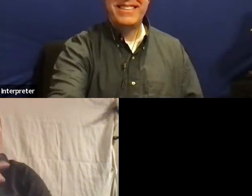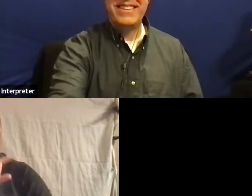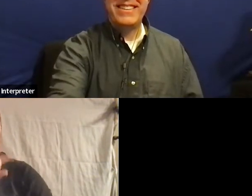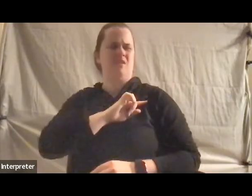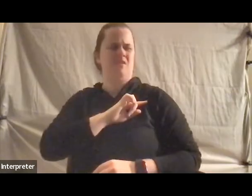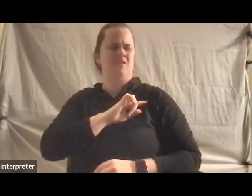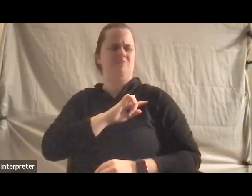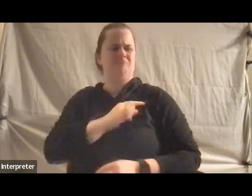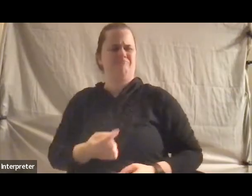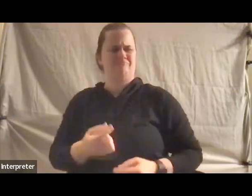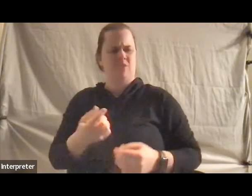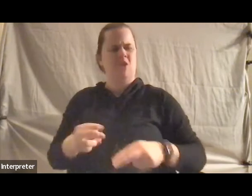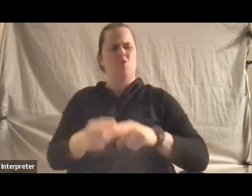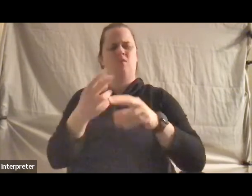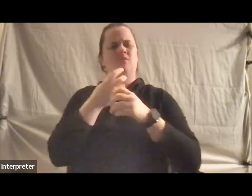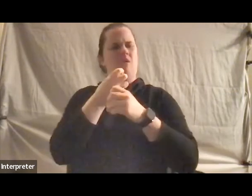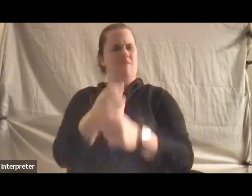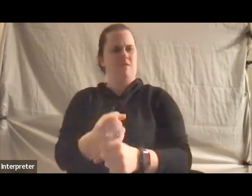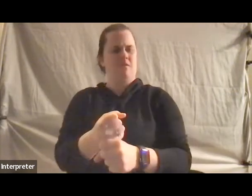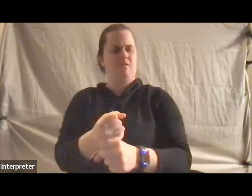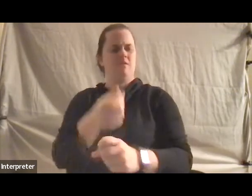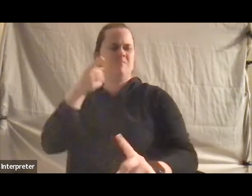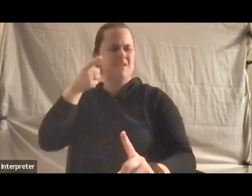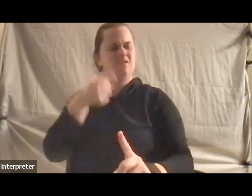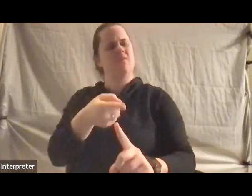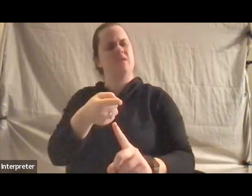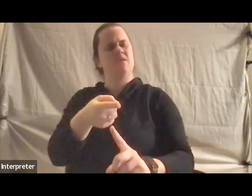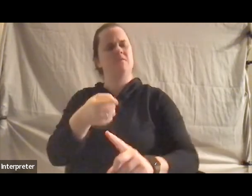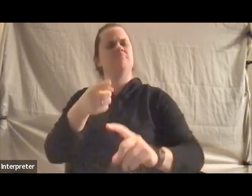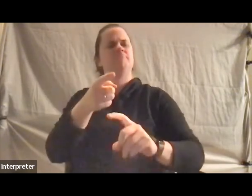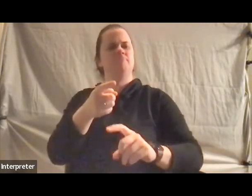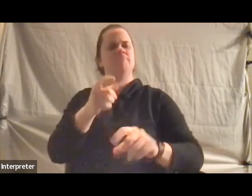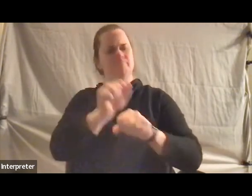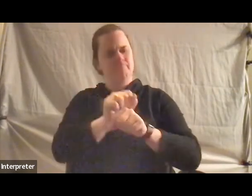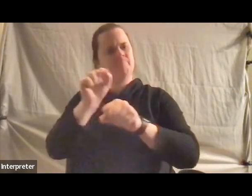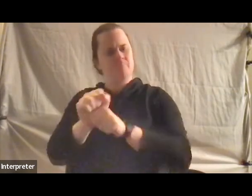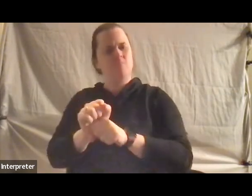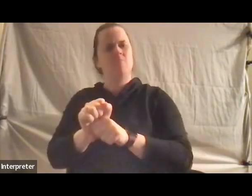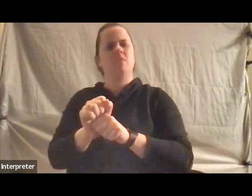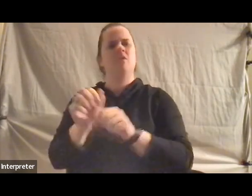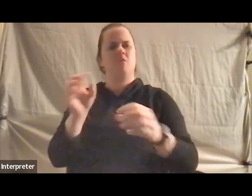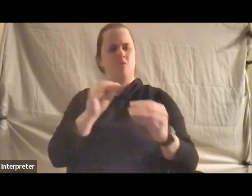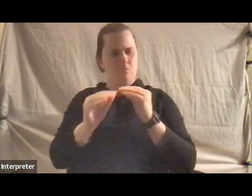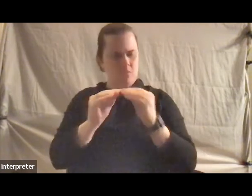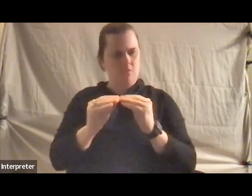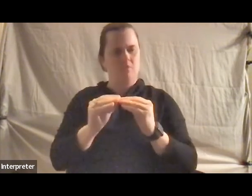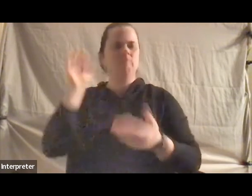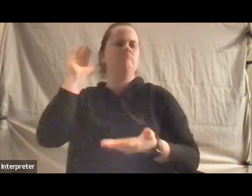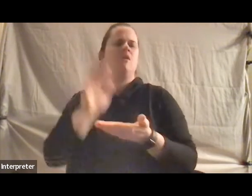safety, specific and concrete acts of repair, fewer homicides